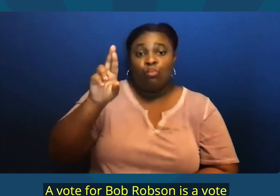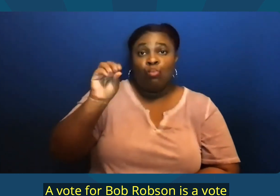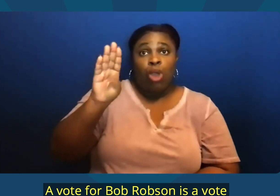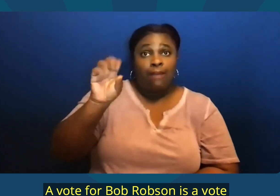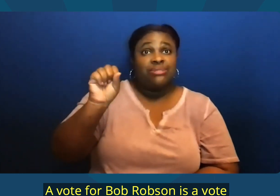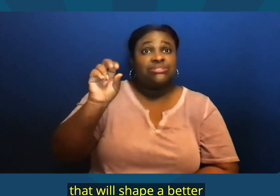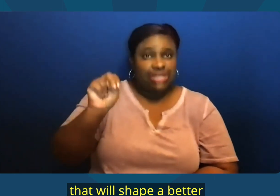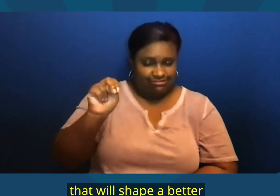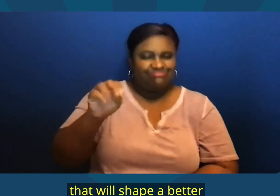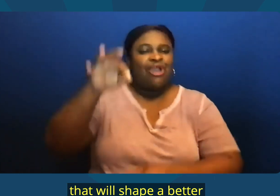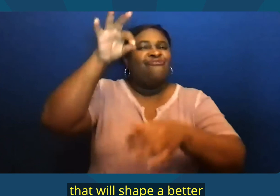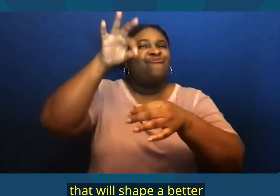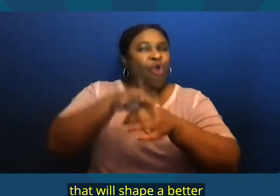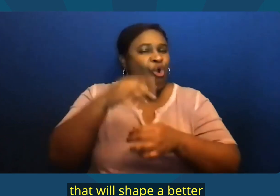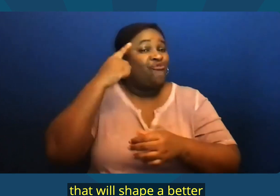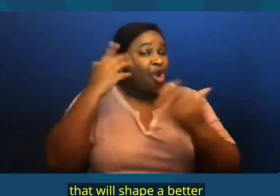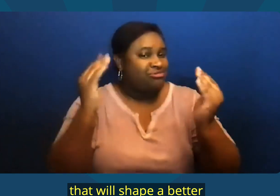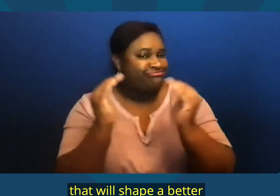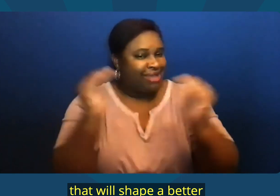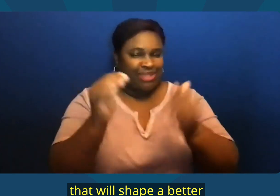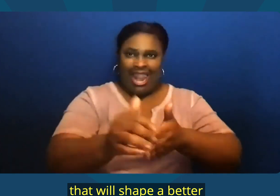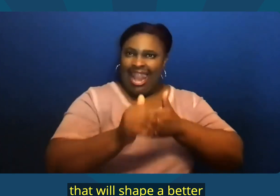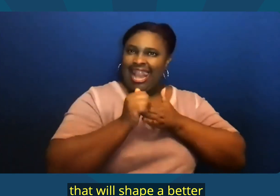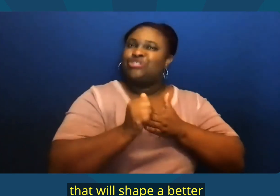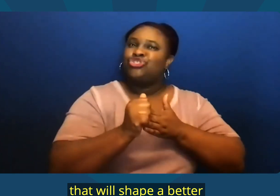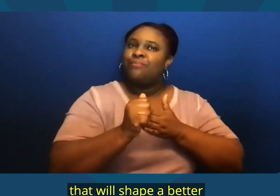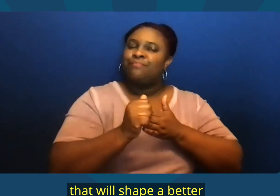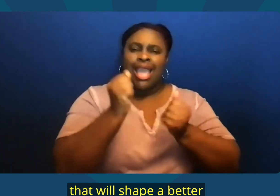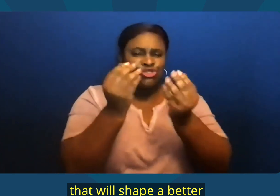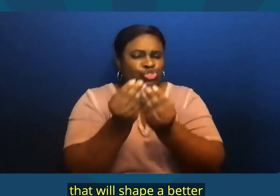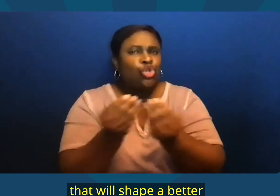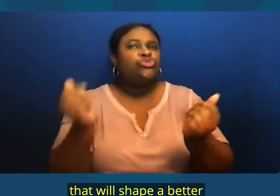and solutions that will shape a better future for our state.